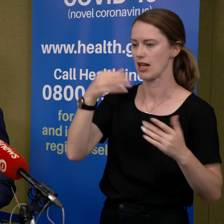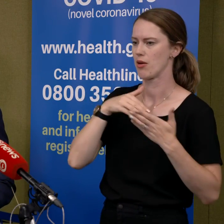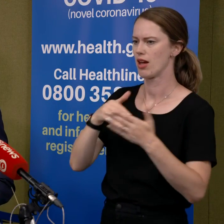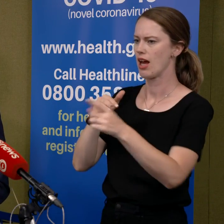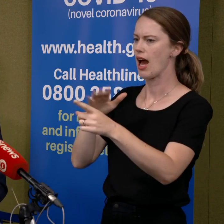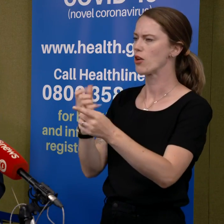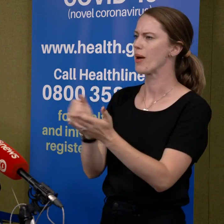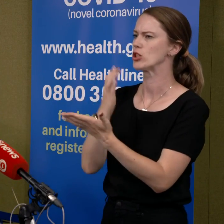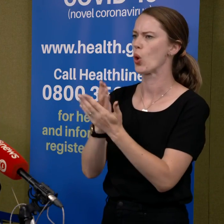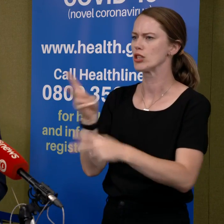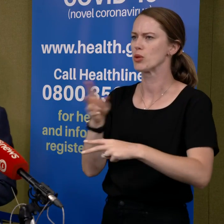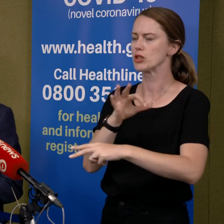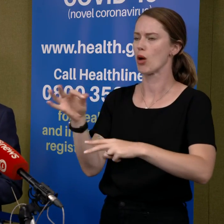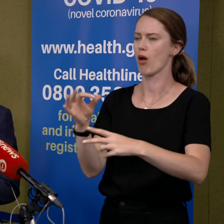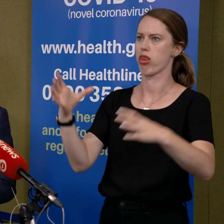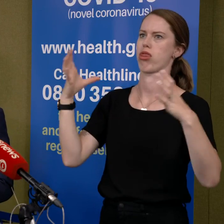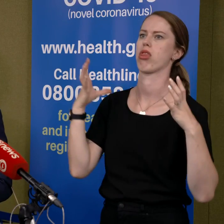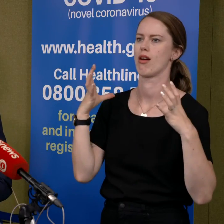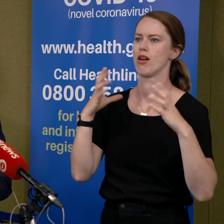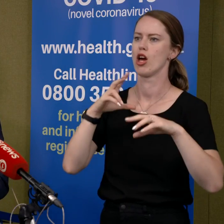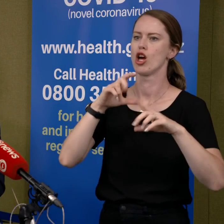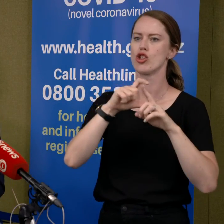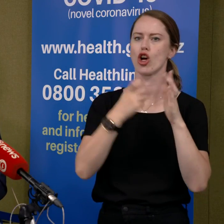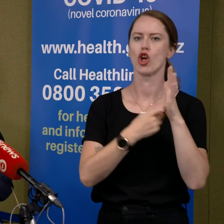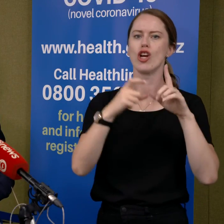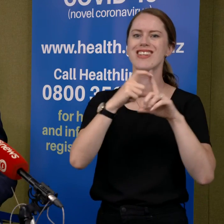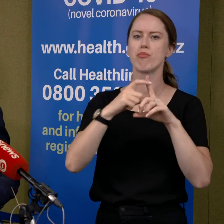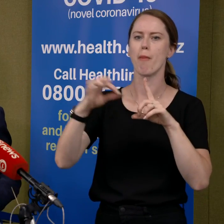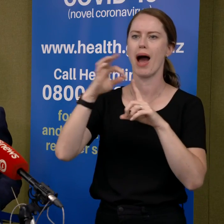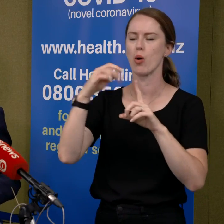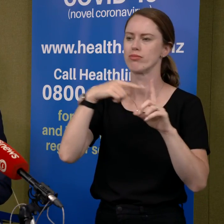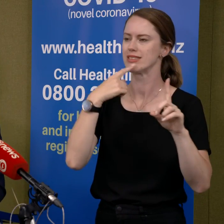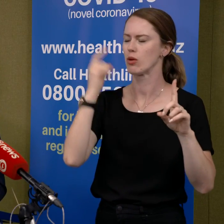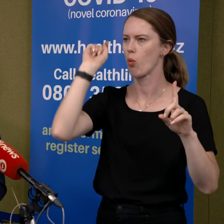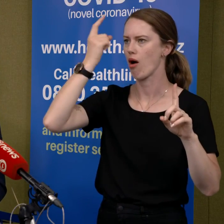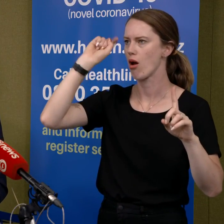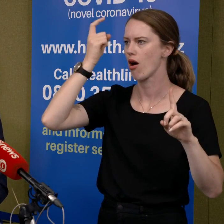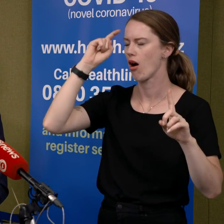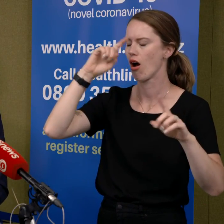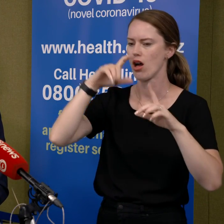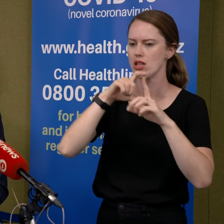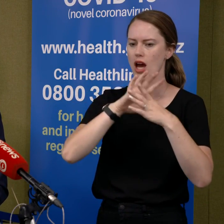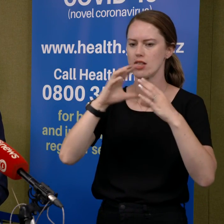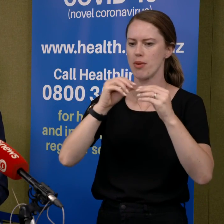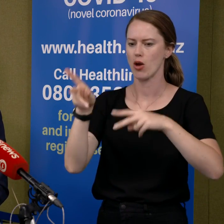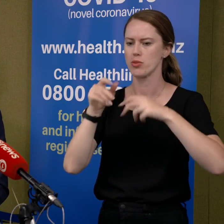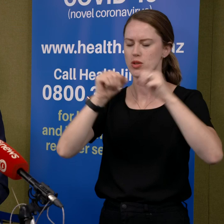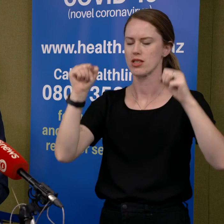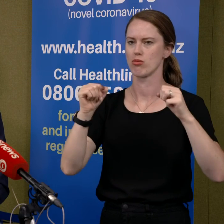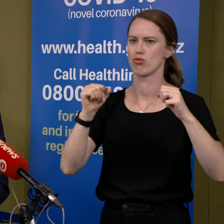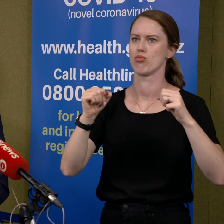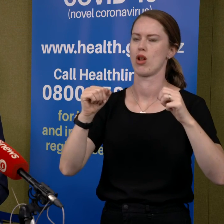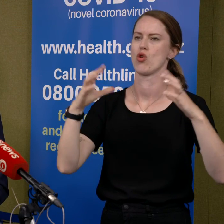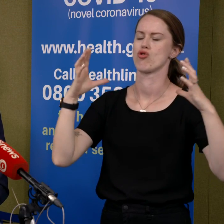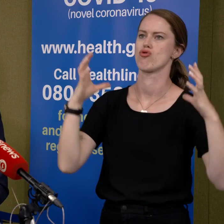sure hospitals don't get overwhelmed? Dr. Deborah Powell has said that she's really worried about DHBs and the whole hospital system is really stretched.